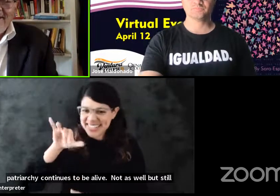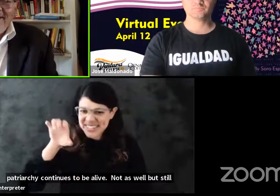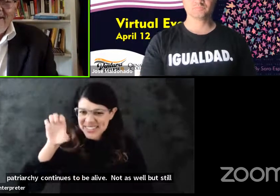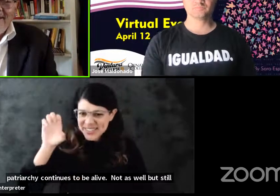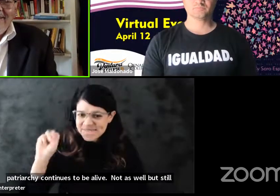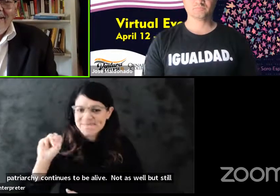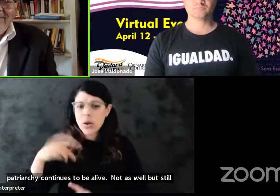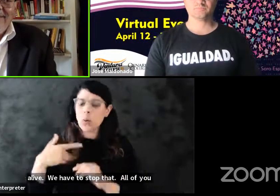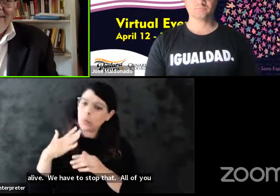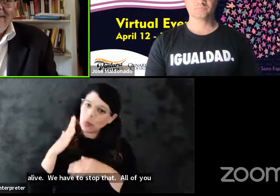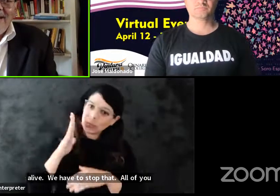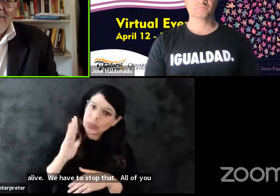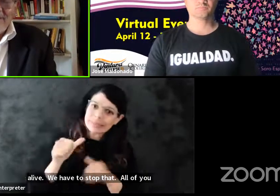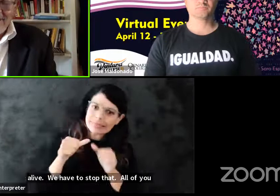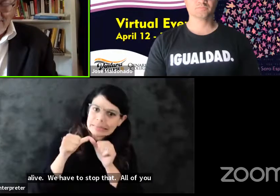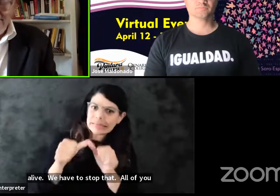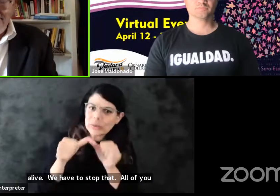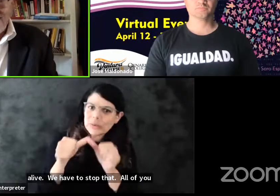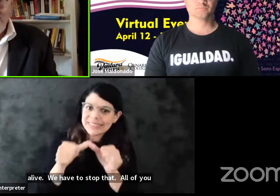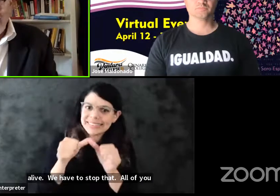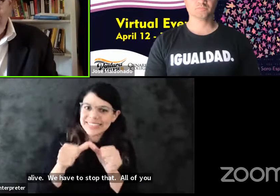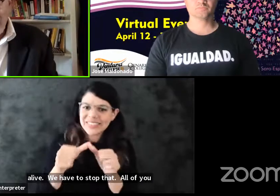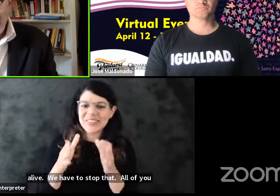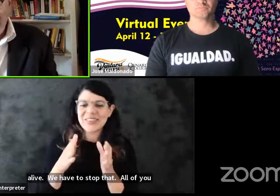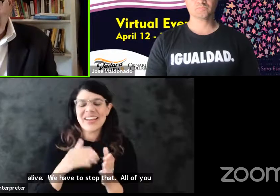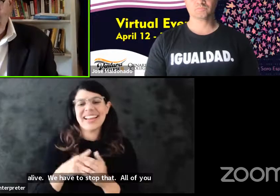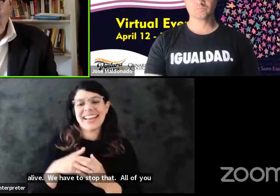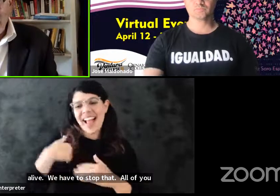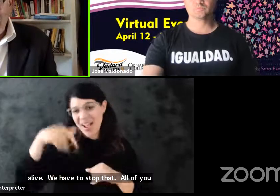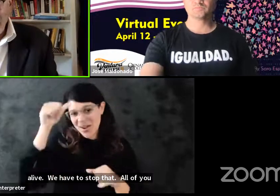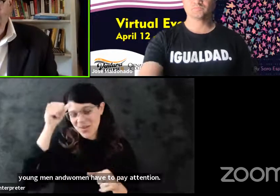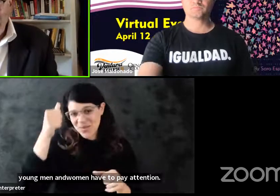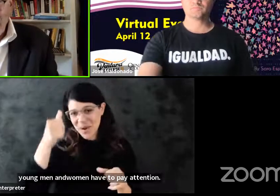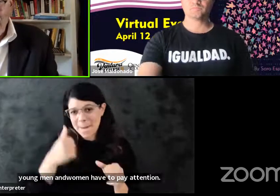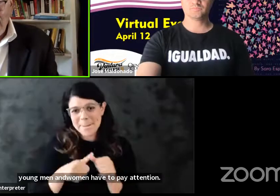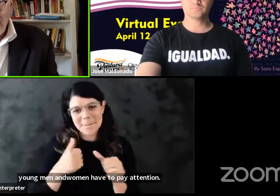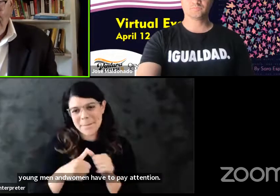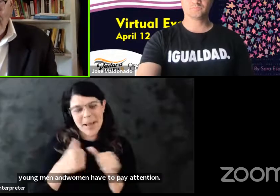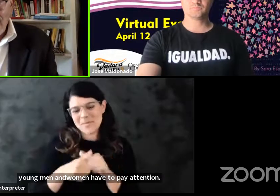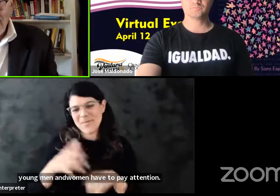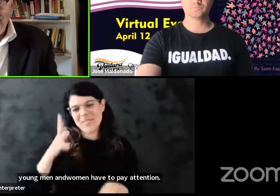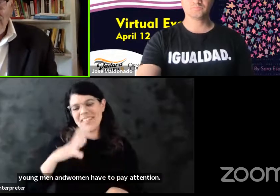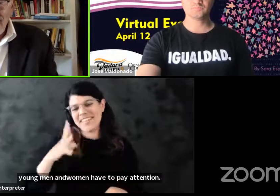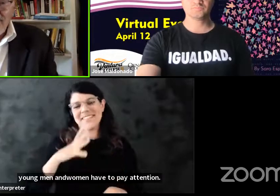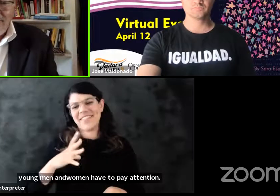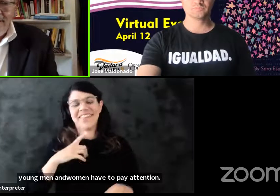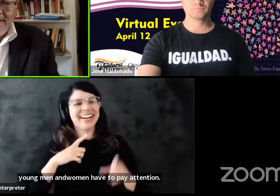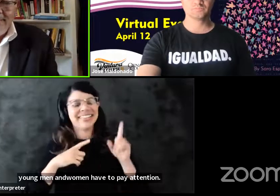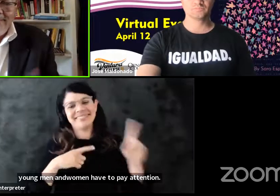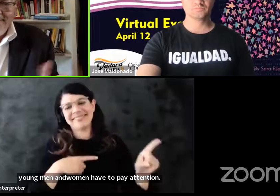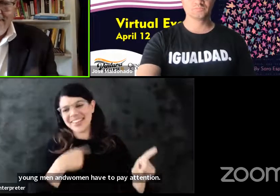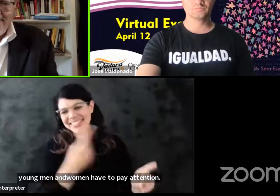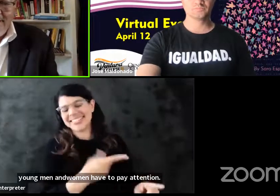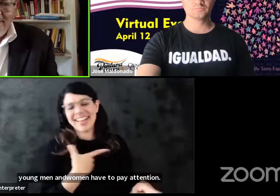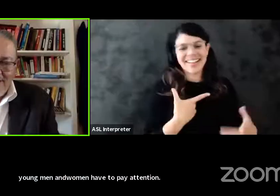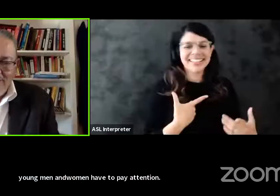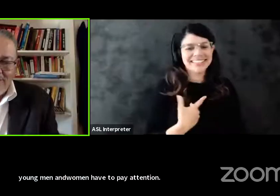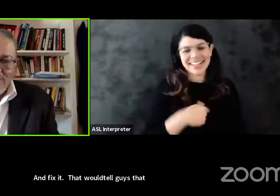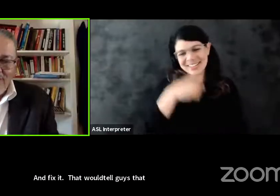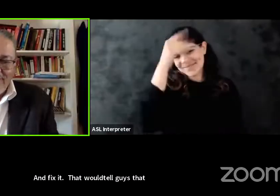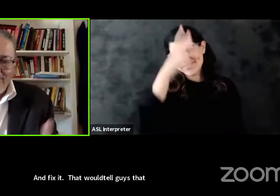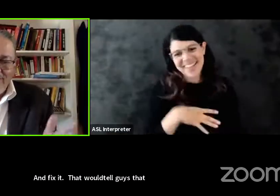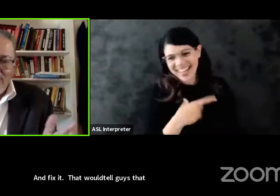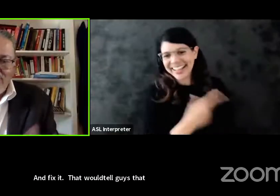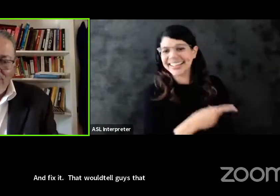And one of the things that I would tell guys that I grew up with, who were typical guys, and they only